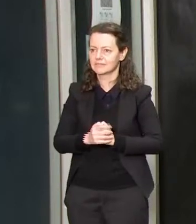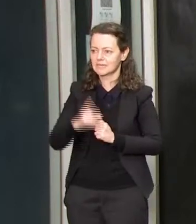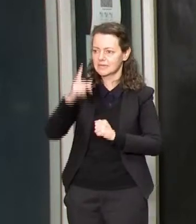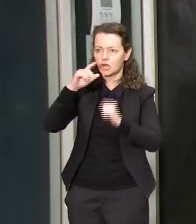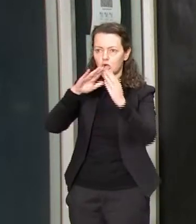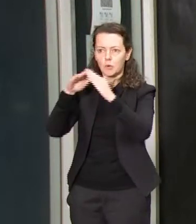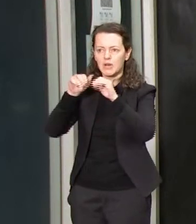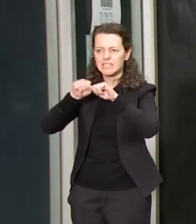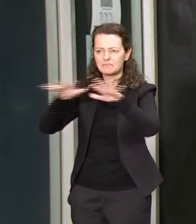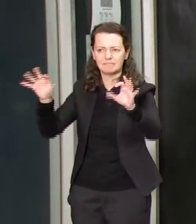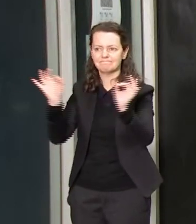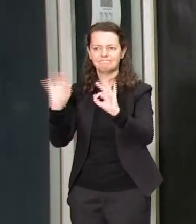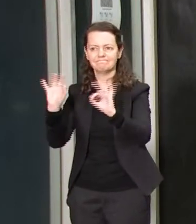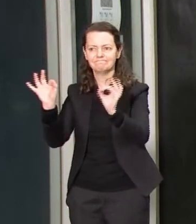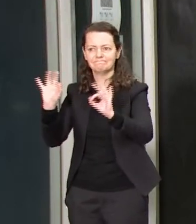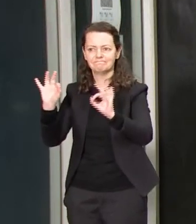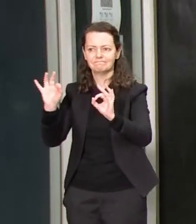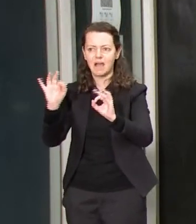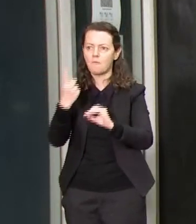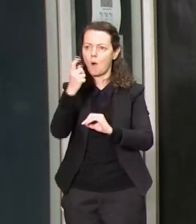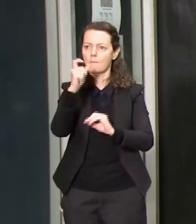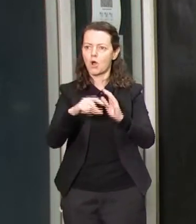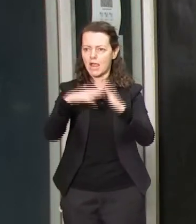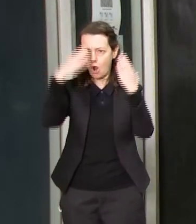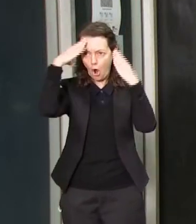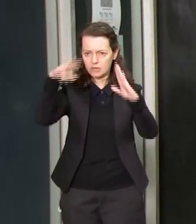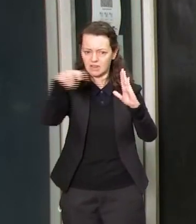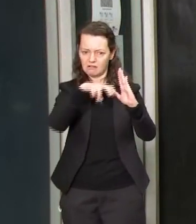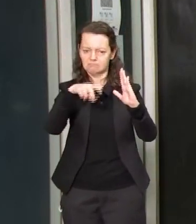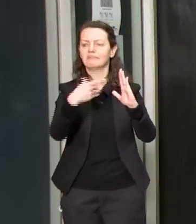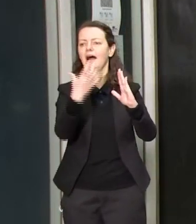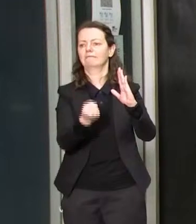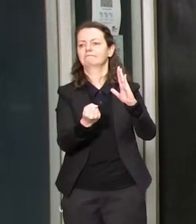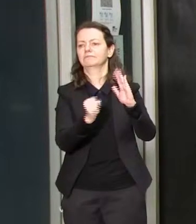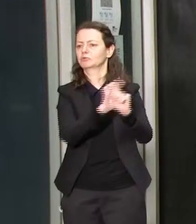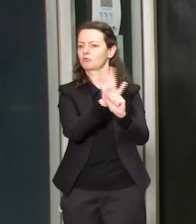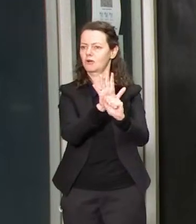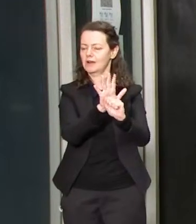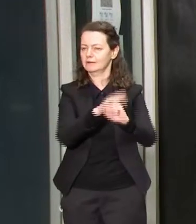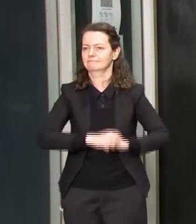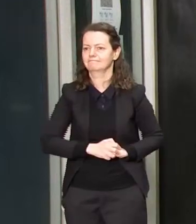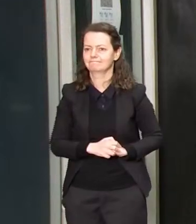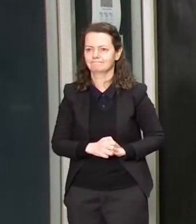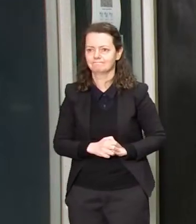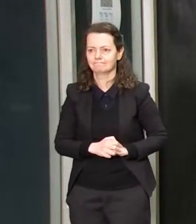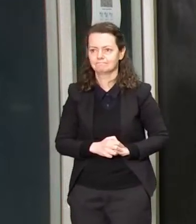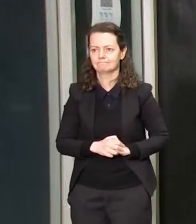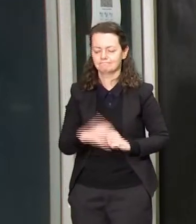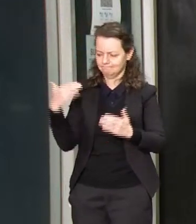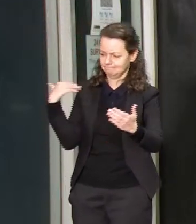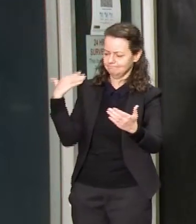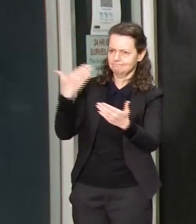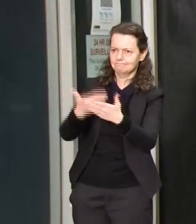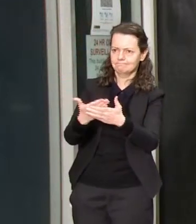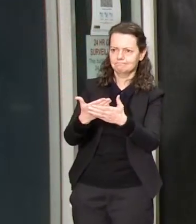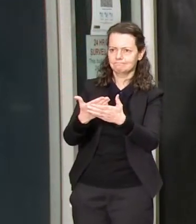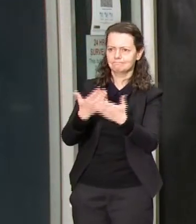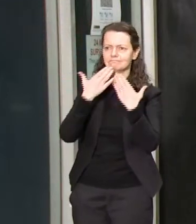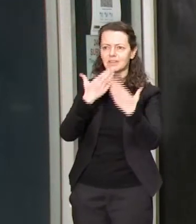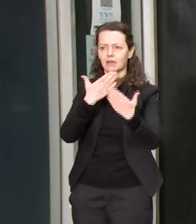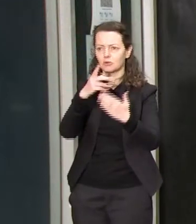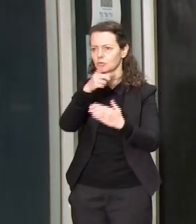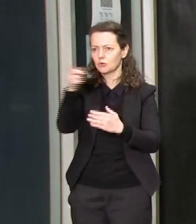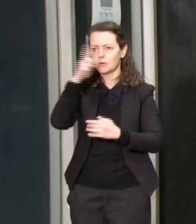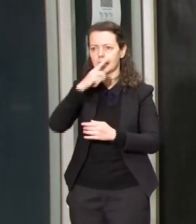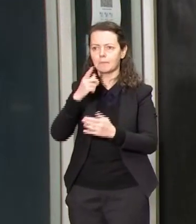one in hotel quarantine. And as the Acting Premier said, huge thanks to all of those, especially involved in testing, those who come for